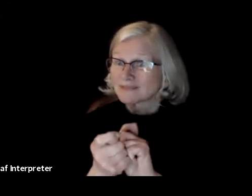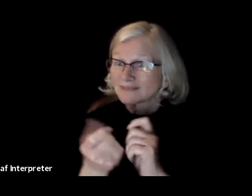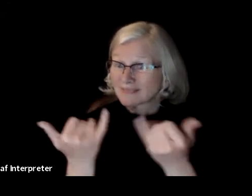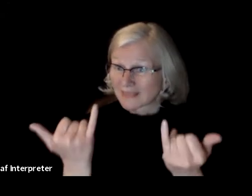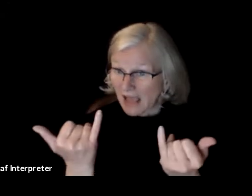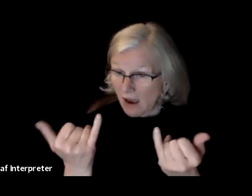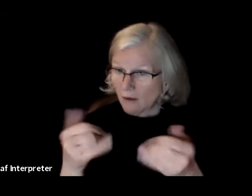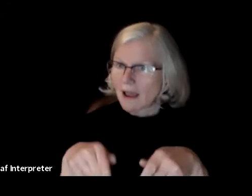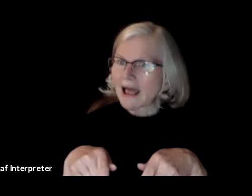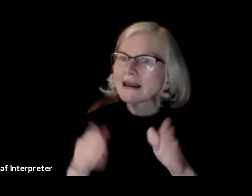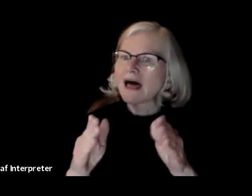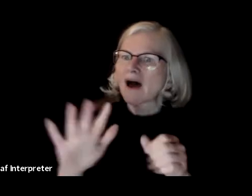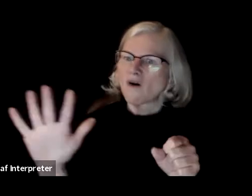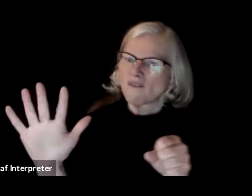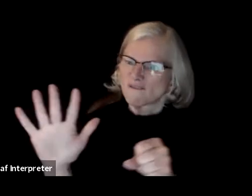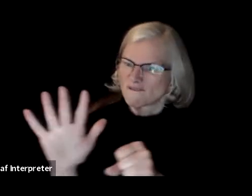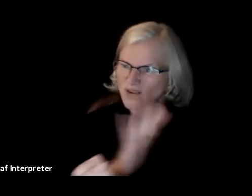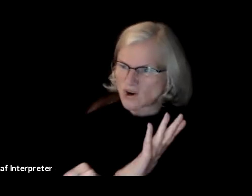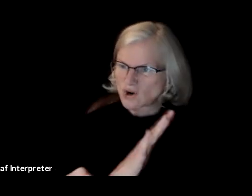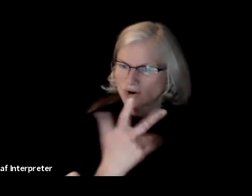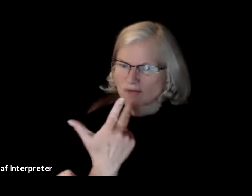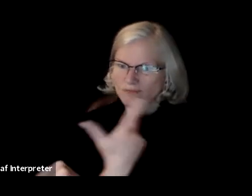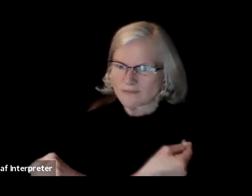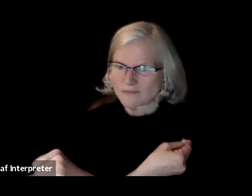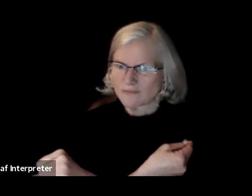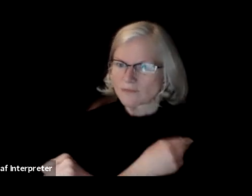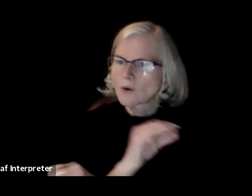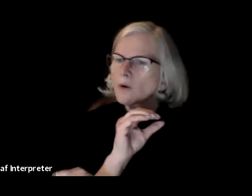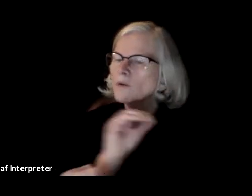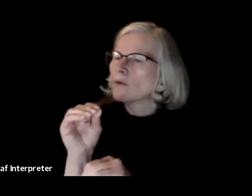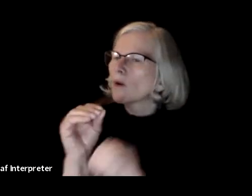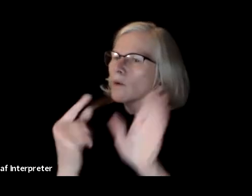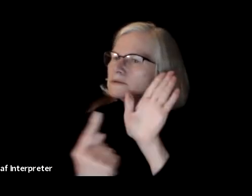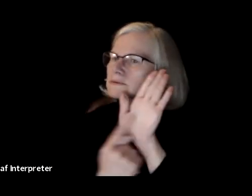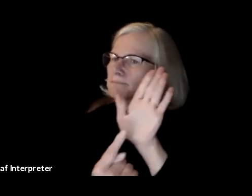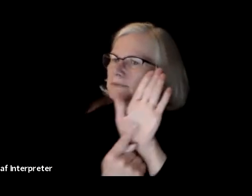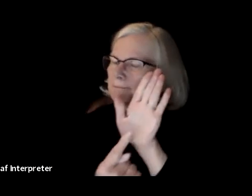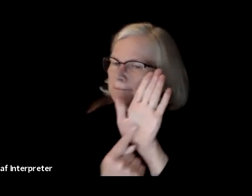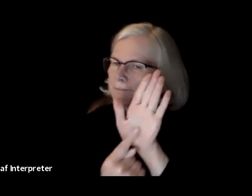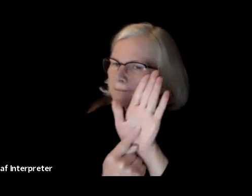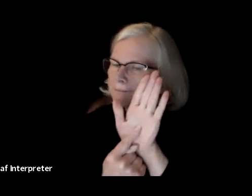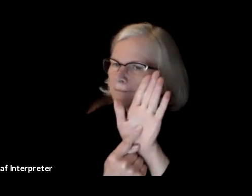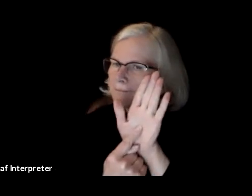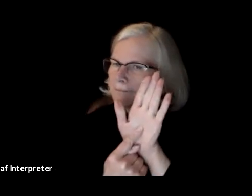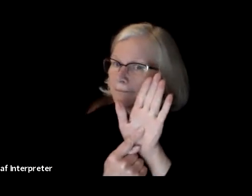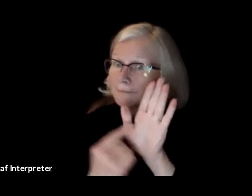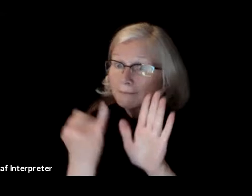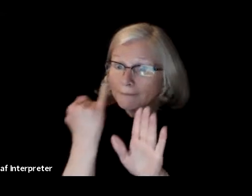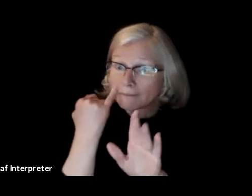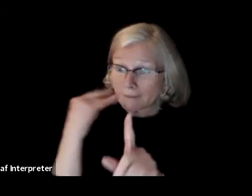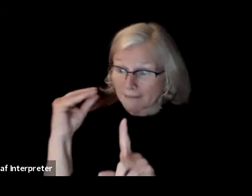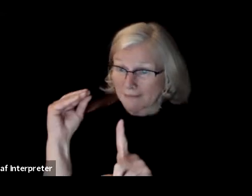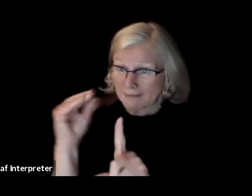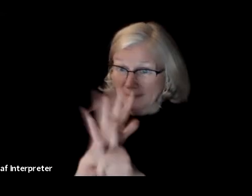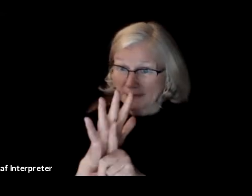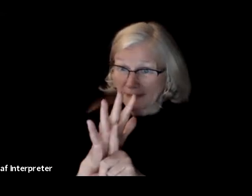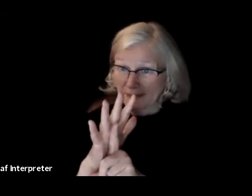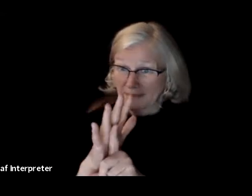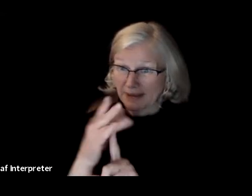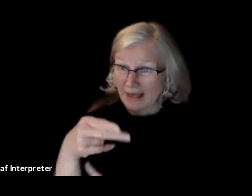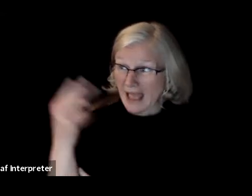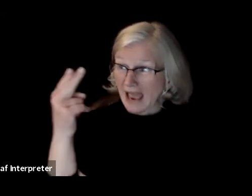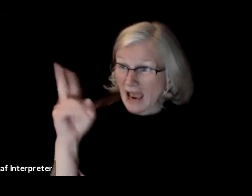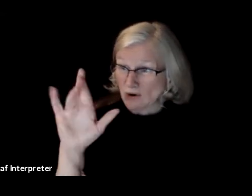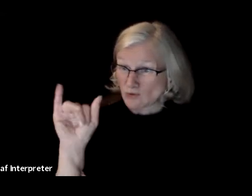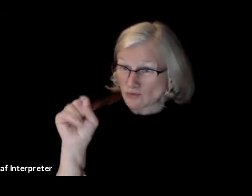vaccinated asymptomatic healthcare workers who've been exposed, high-risk exposure. They no longer have to quarantine